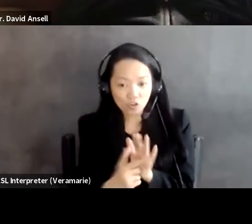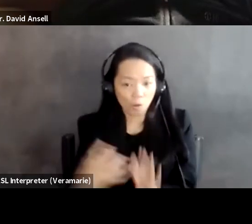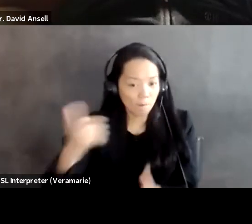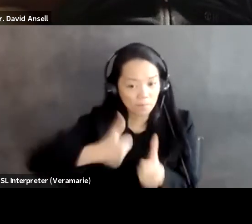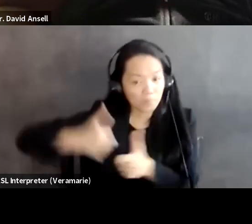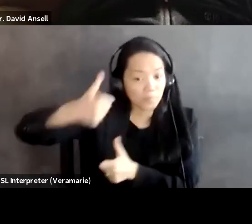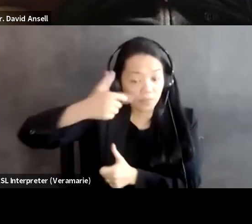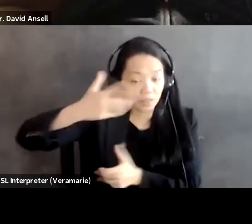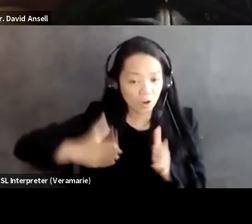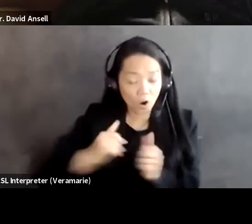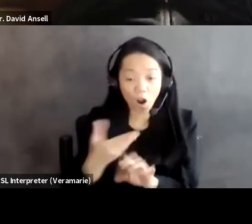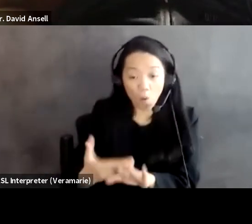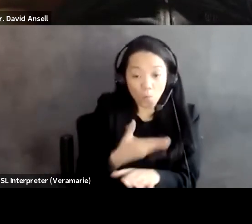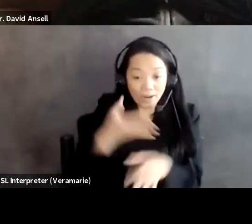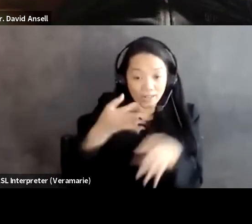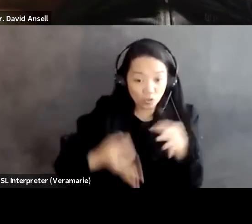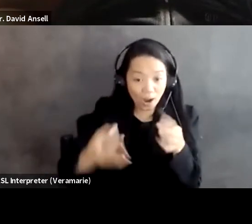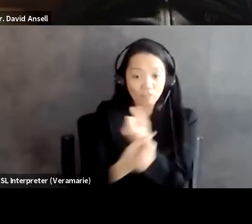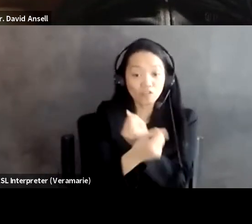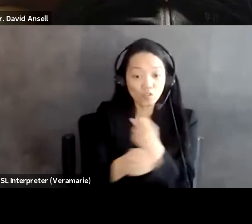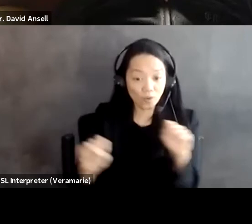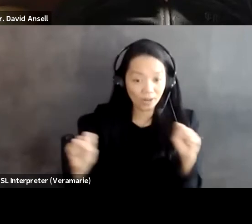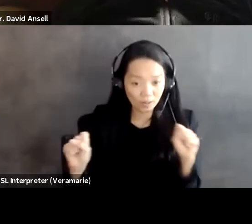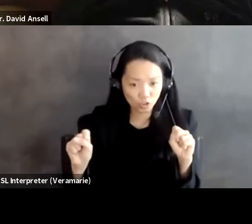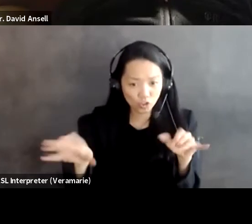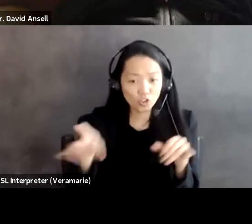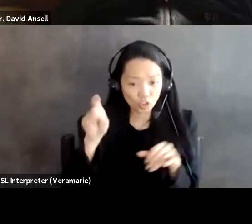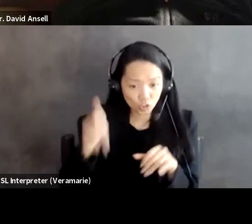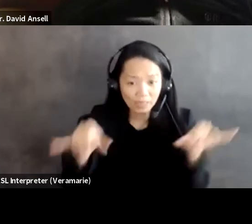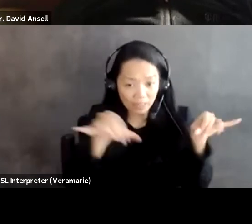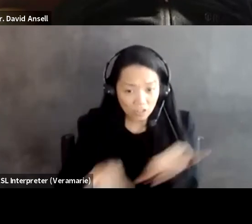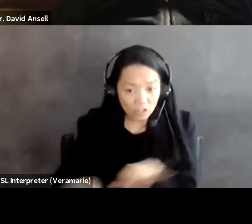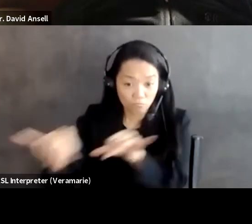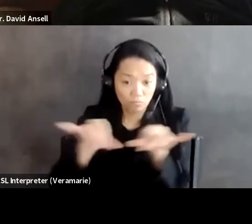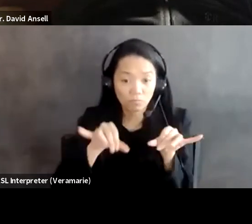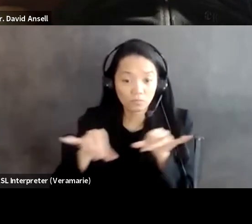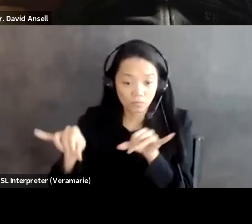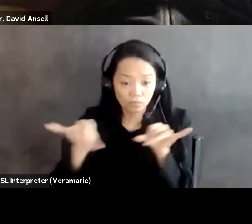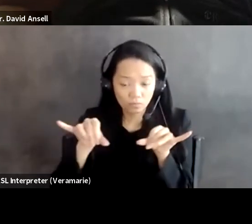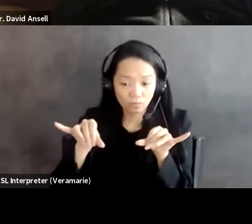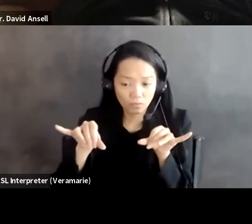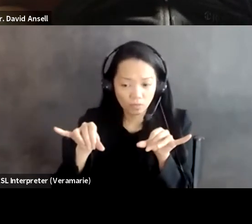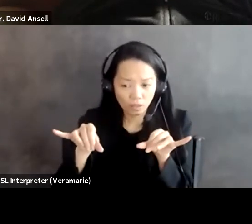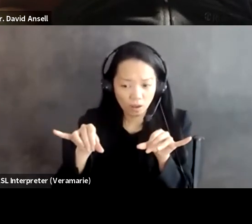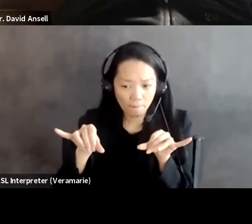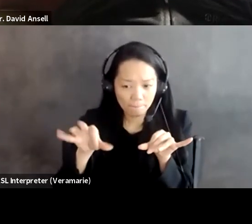talked about how pretrial freedom should be the norm and